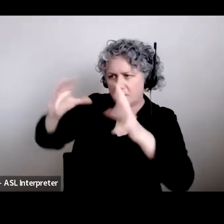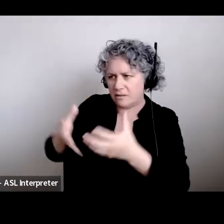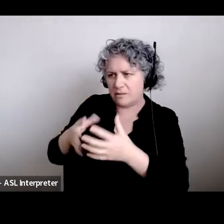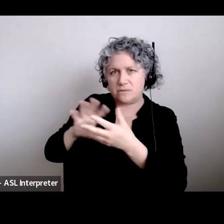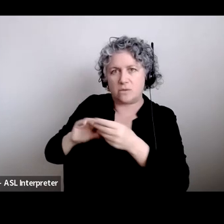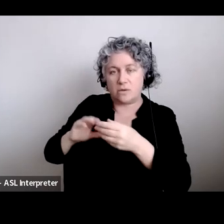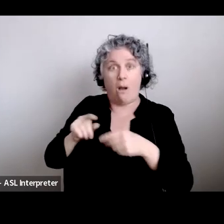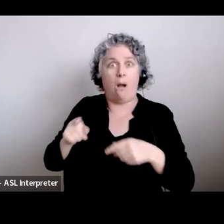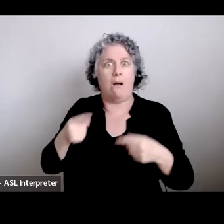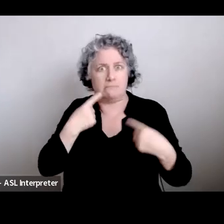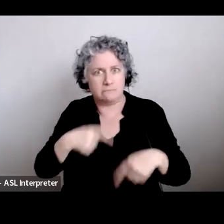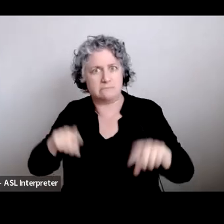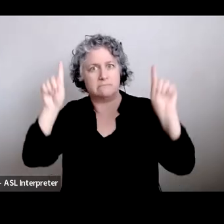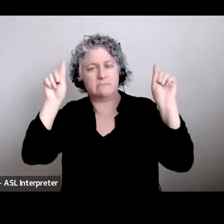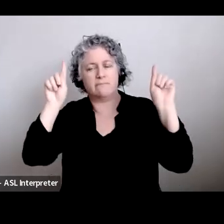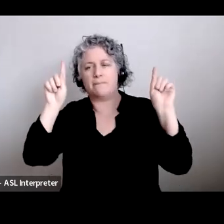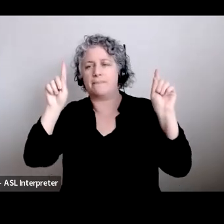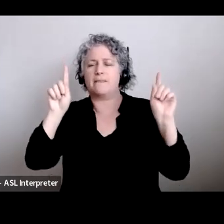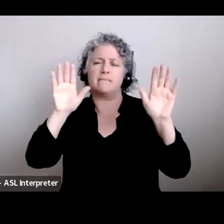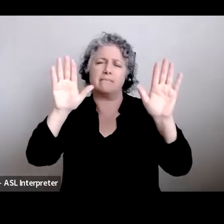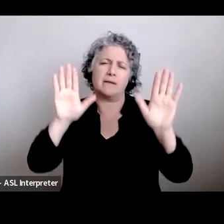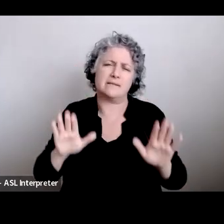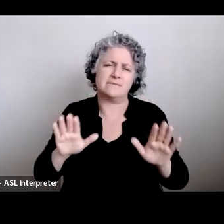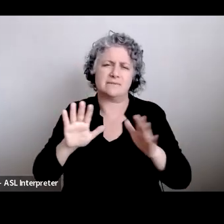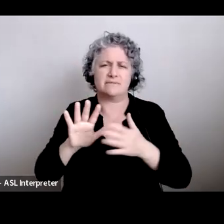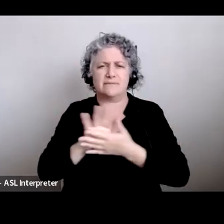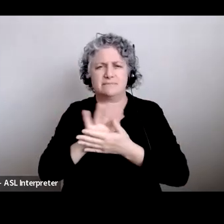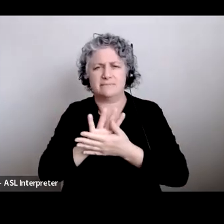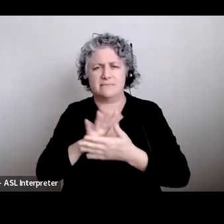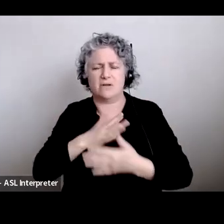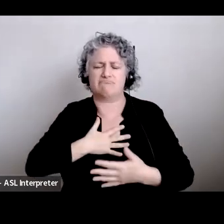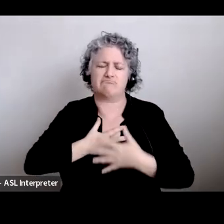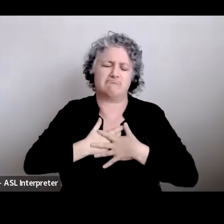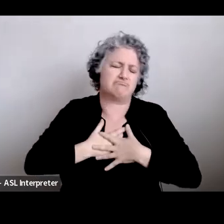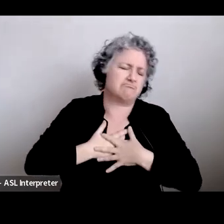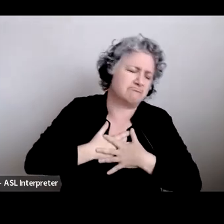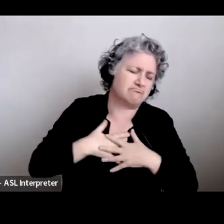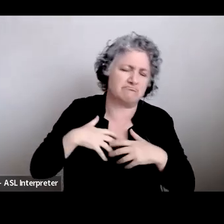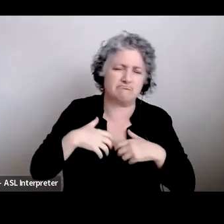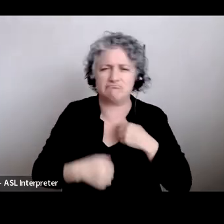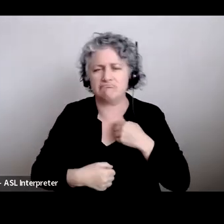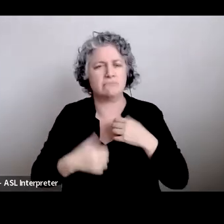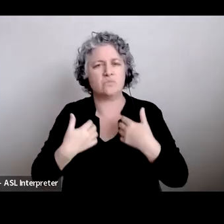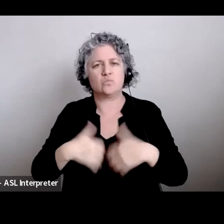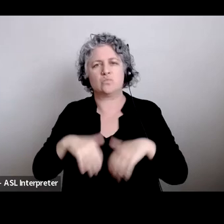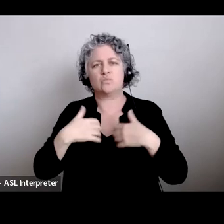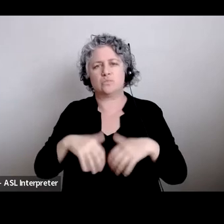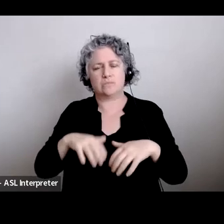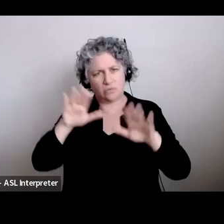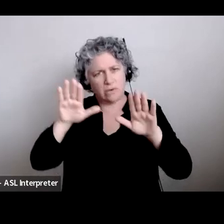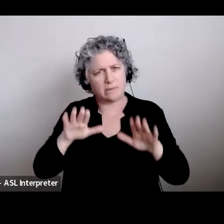did it. So it's such a magnificent film. It's such a heart-wrenching film. It's incredible to watch.